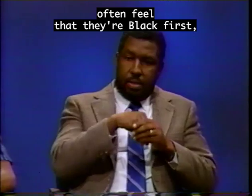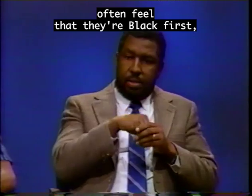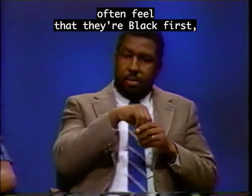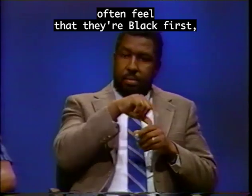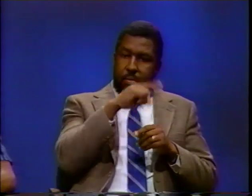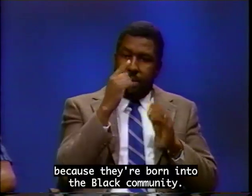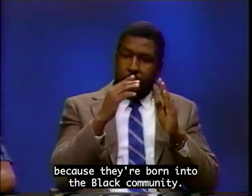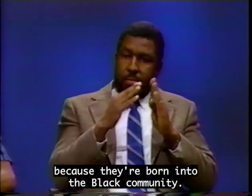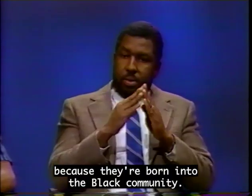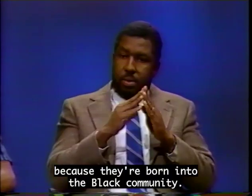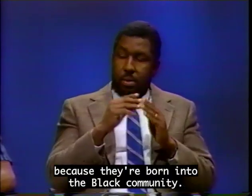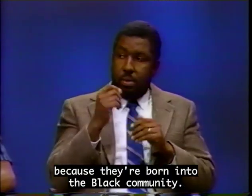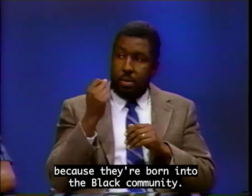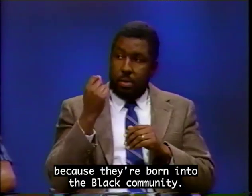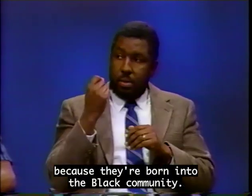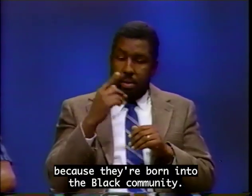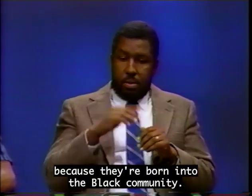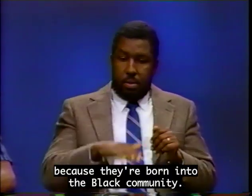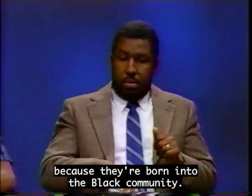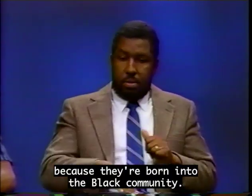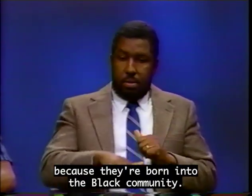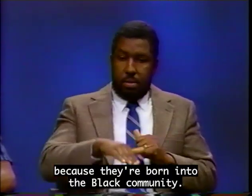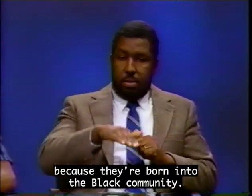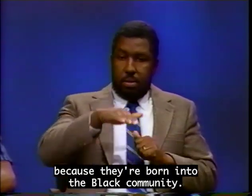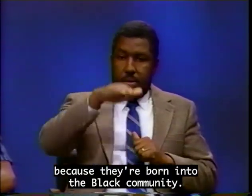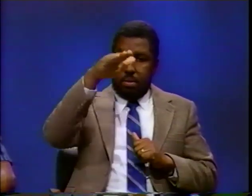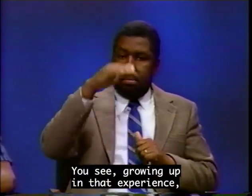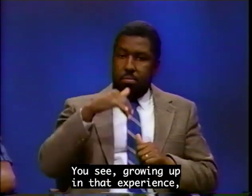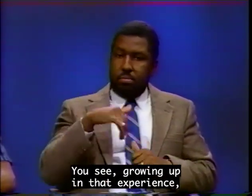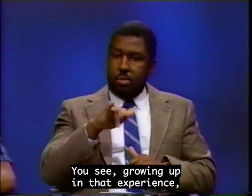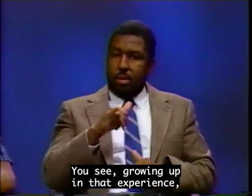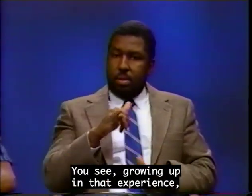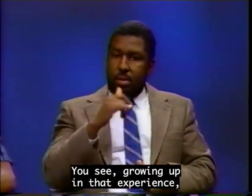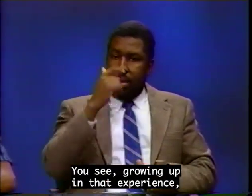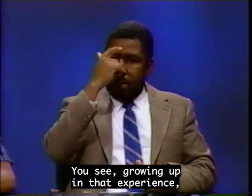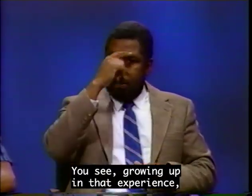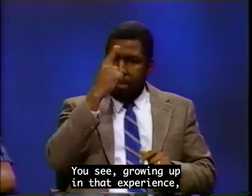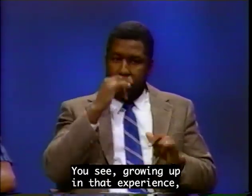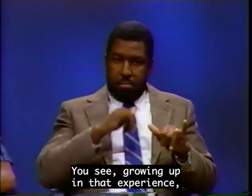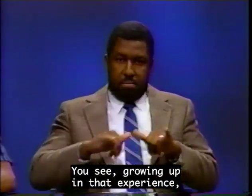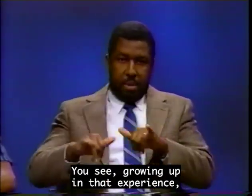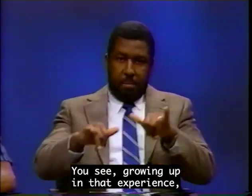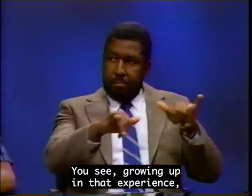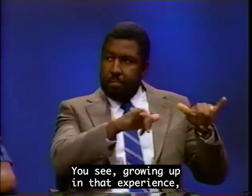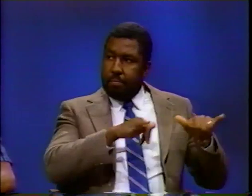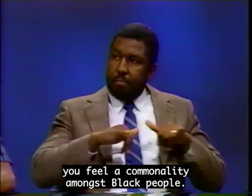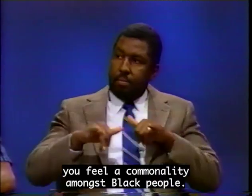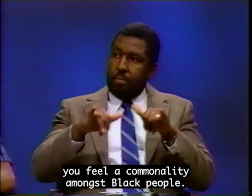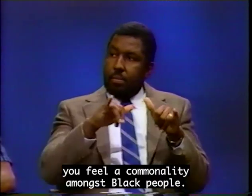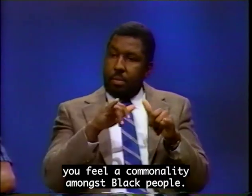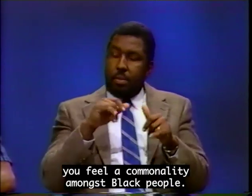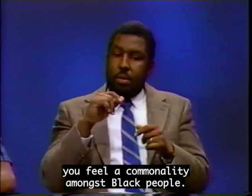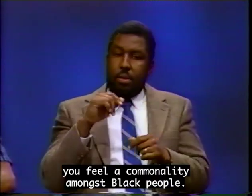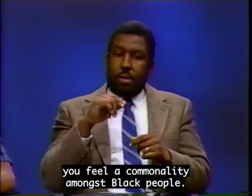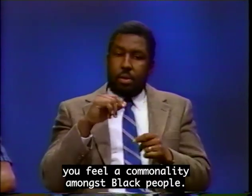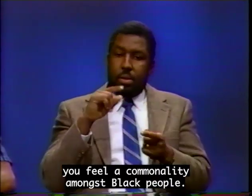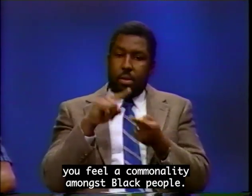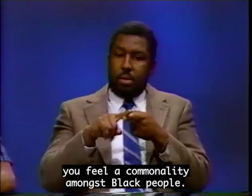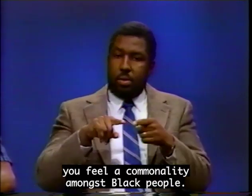first because they're born into the black community. You see, growing up in that experience, you feel a commonality amongst